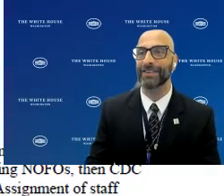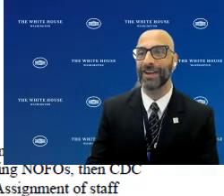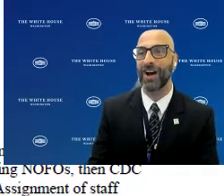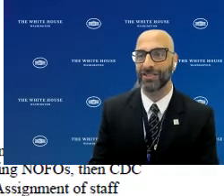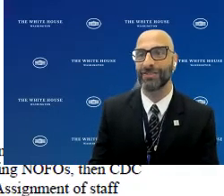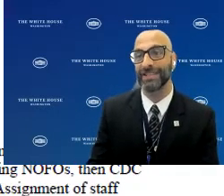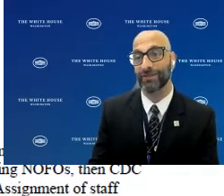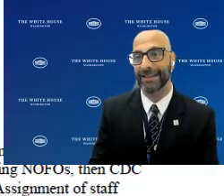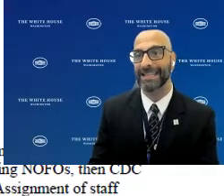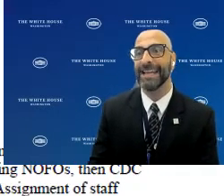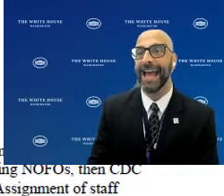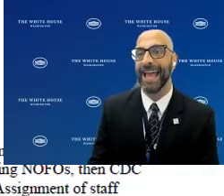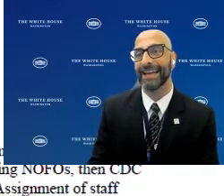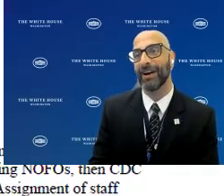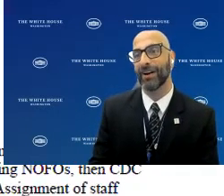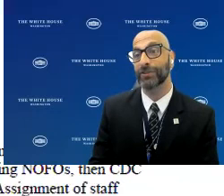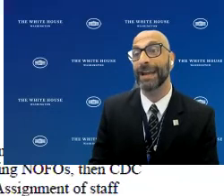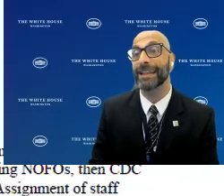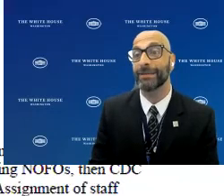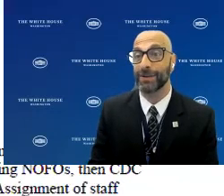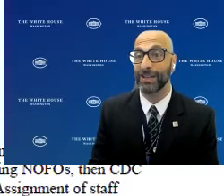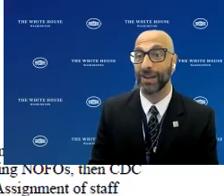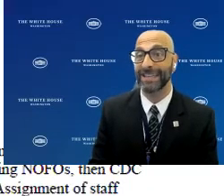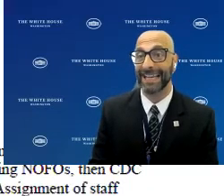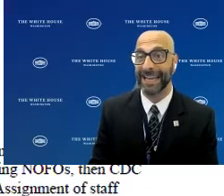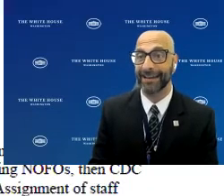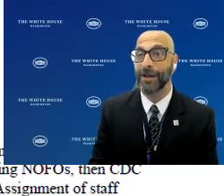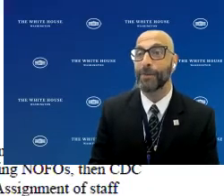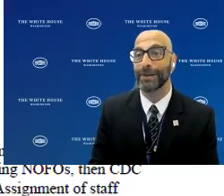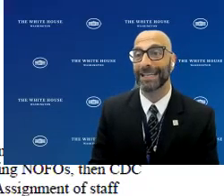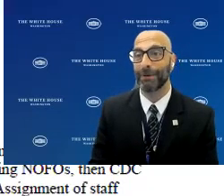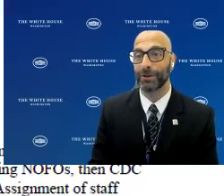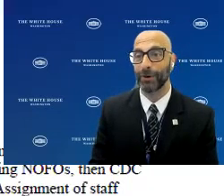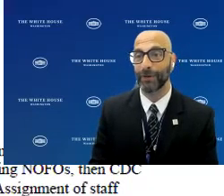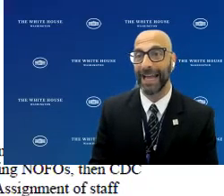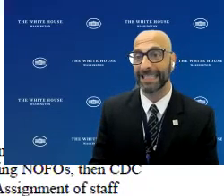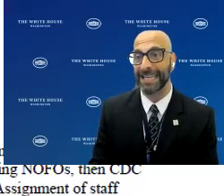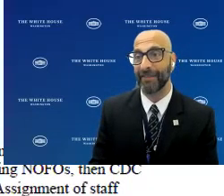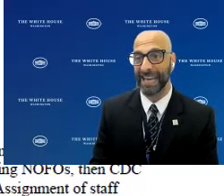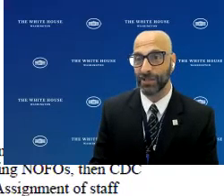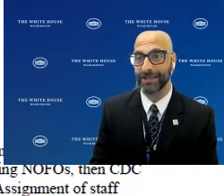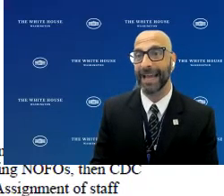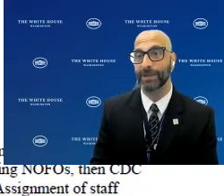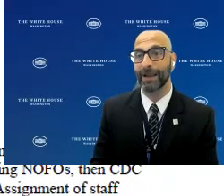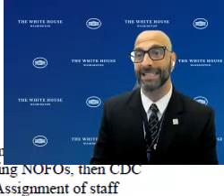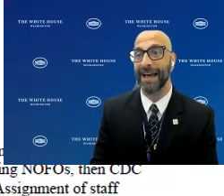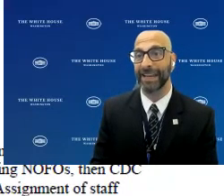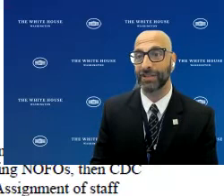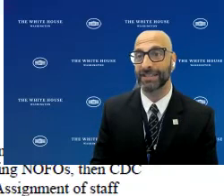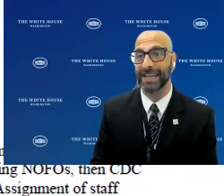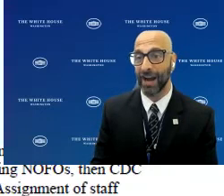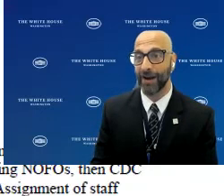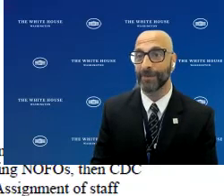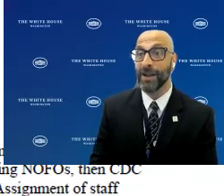monkeypox vaccinators onto these grants and are training them to do HIV testing, pre-exposure prophylaxis navigation, as